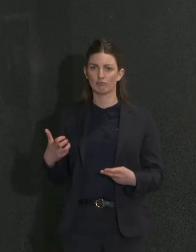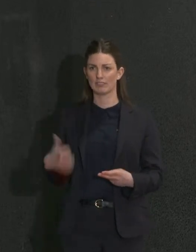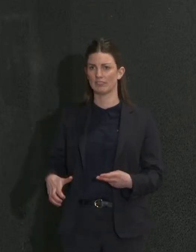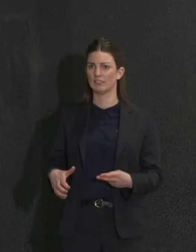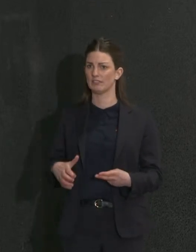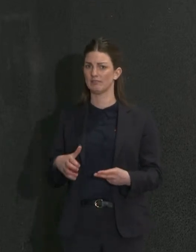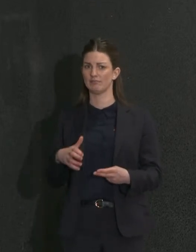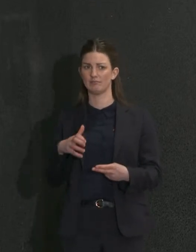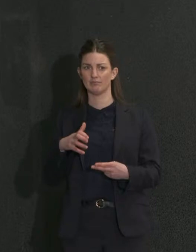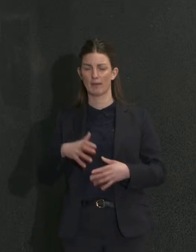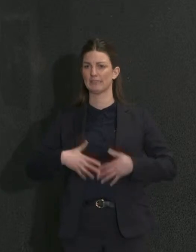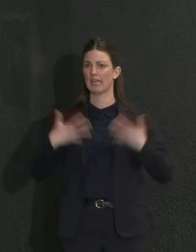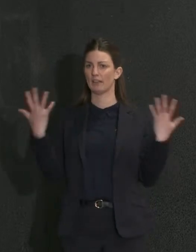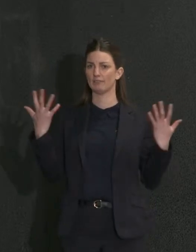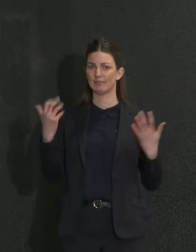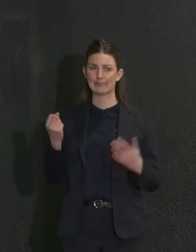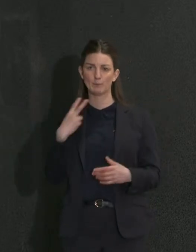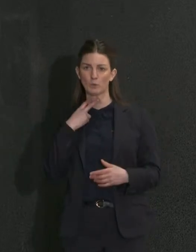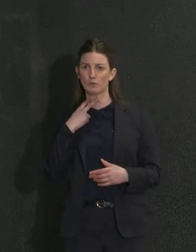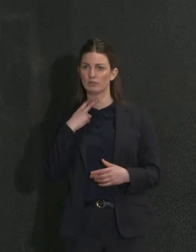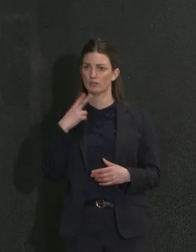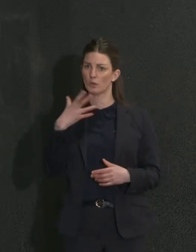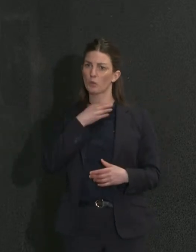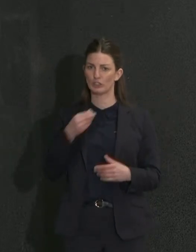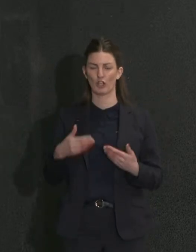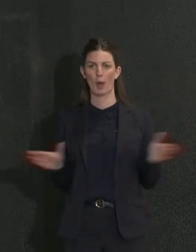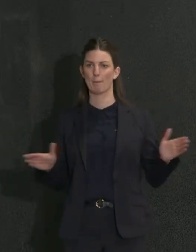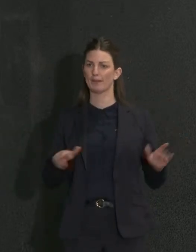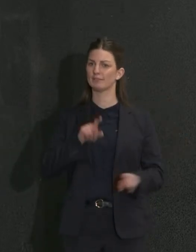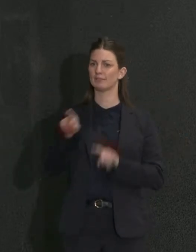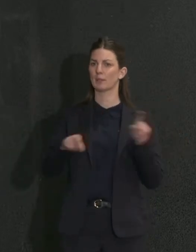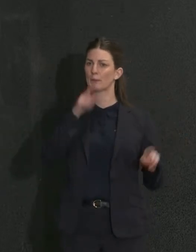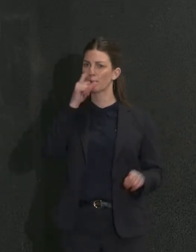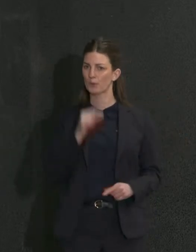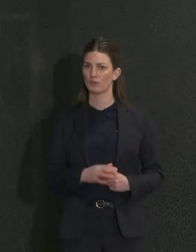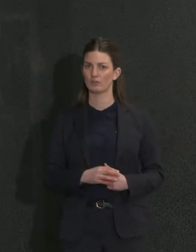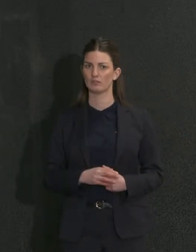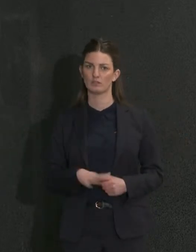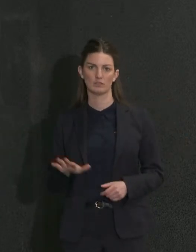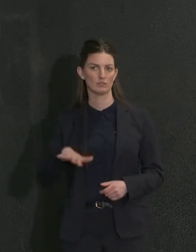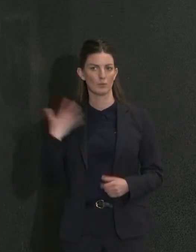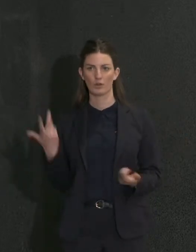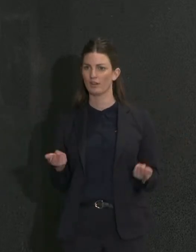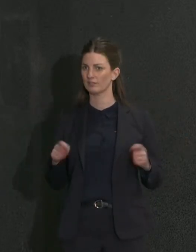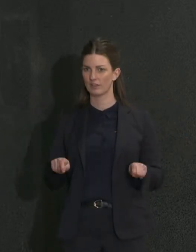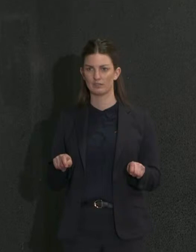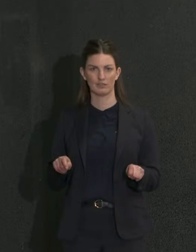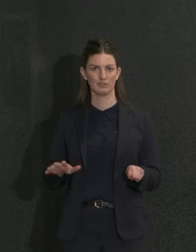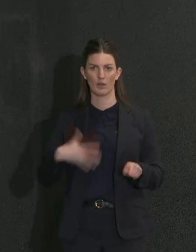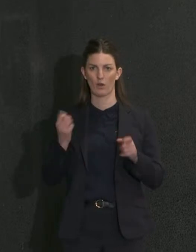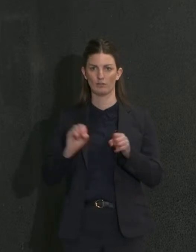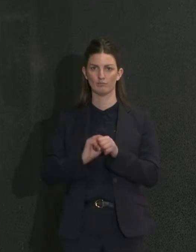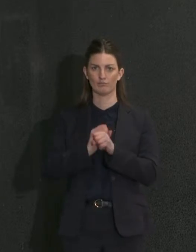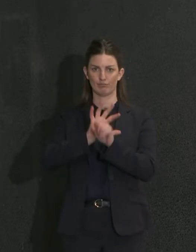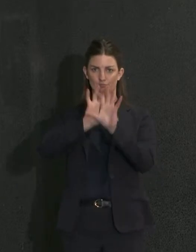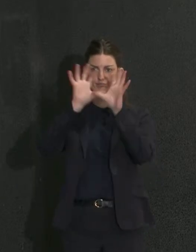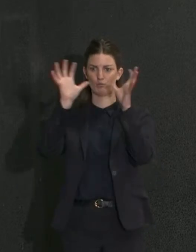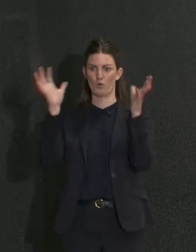rather be in a different set of circumstances. No one wants to be in lockdown, no one wants a global